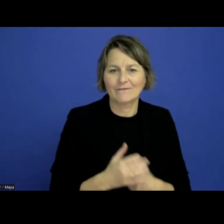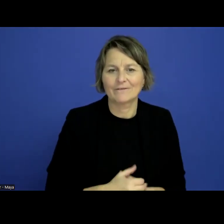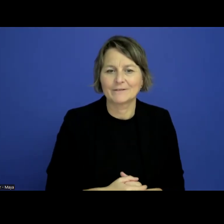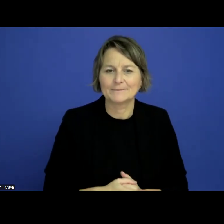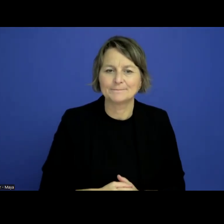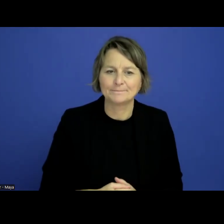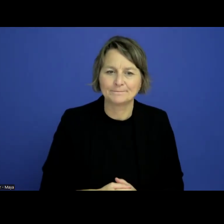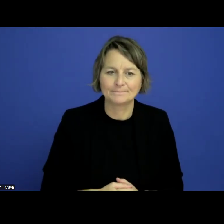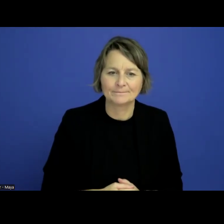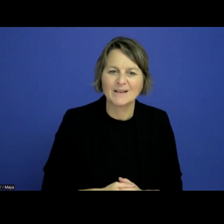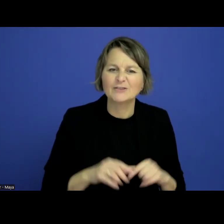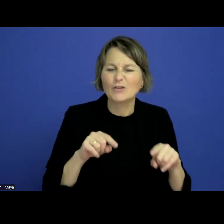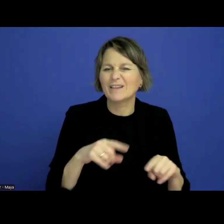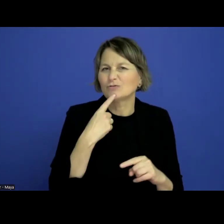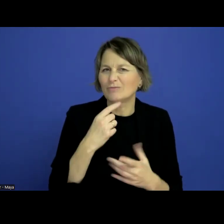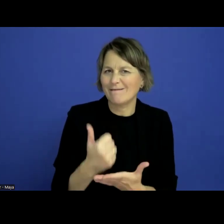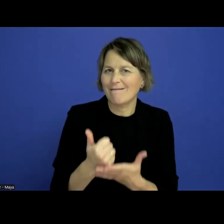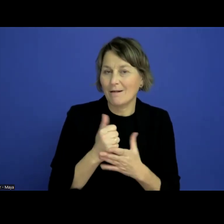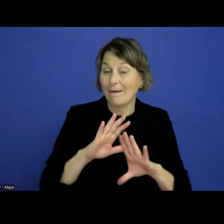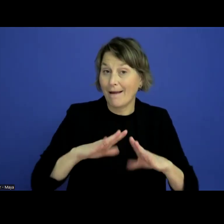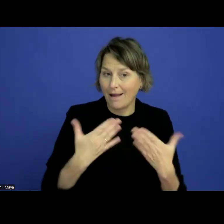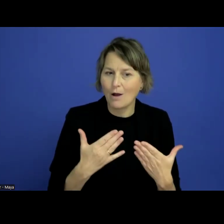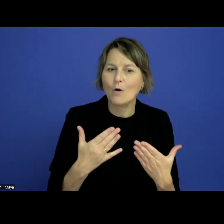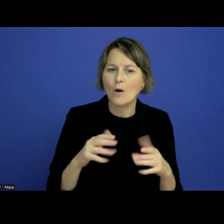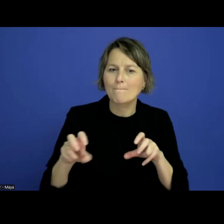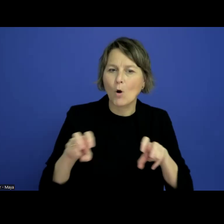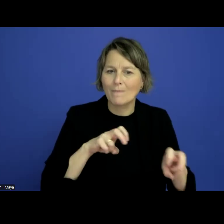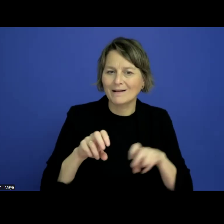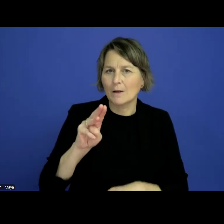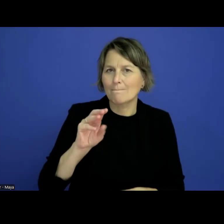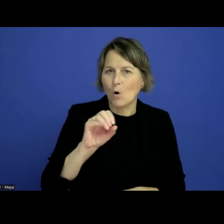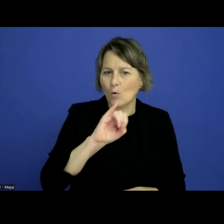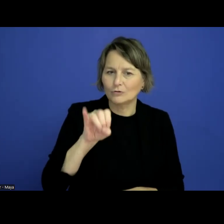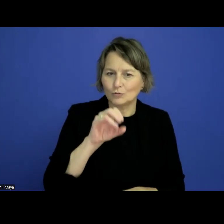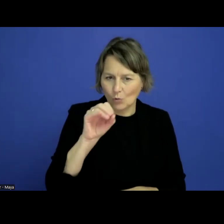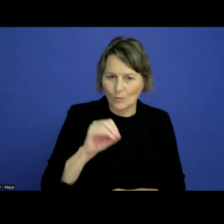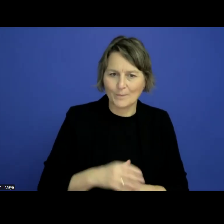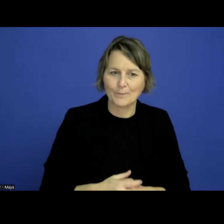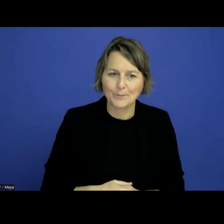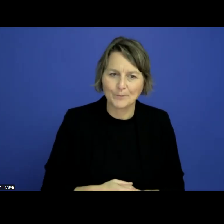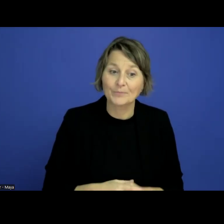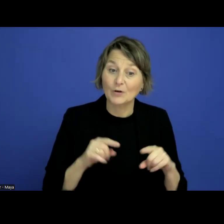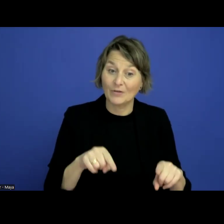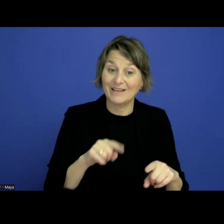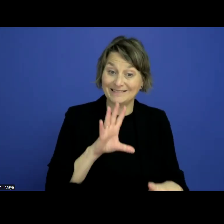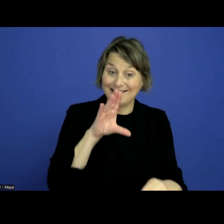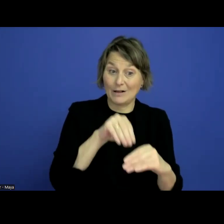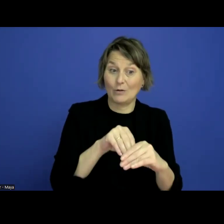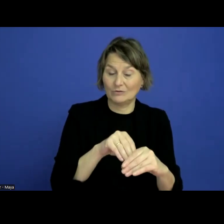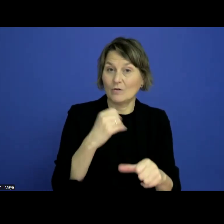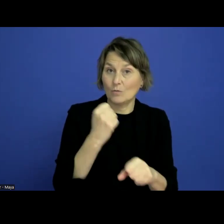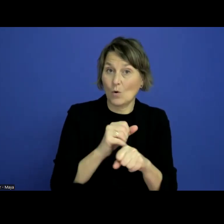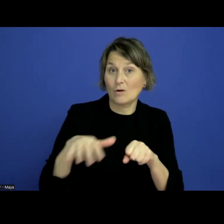community, so the third ENGIE that is building the inclusive workplace. And the accessibility